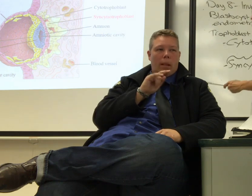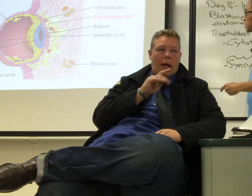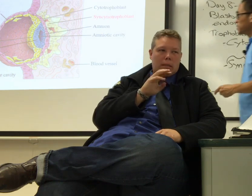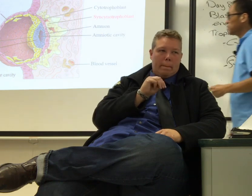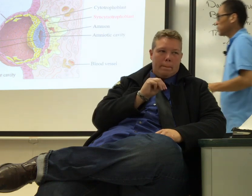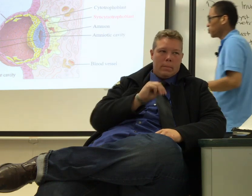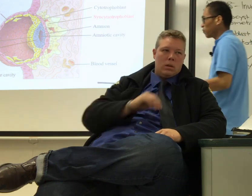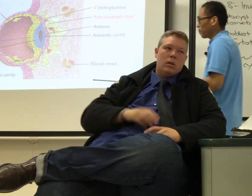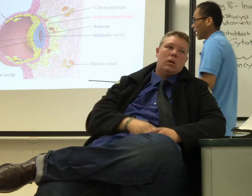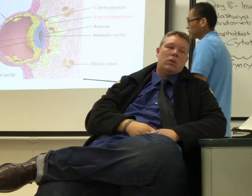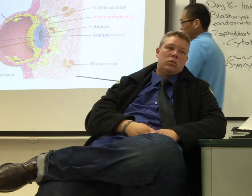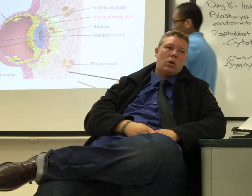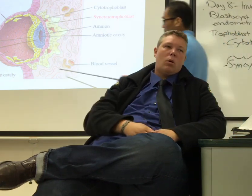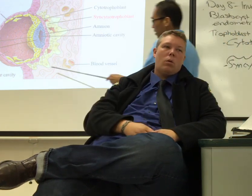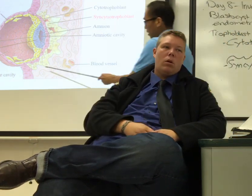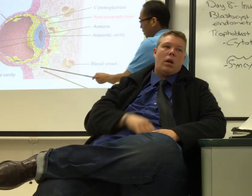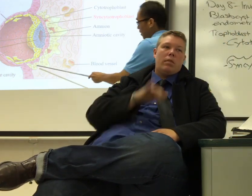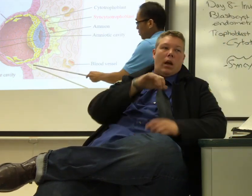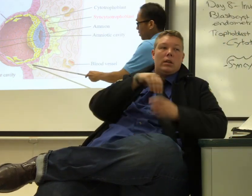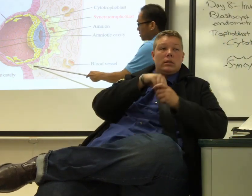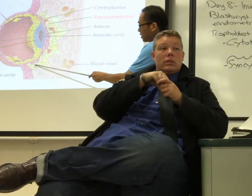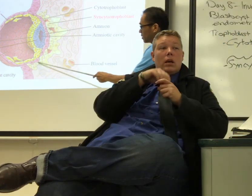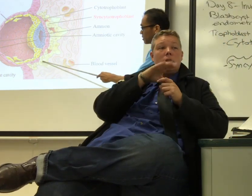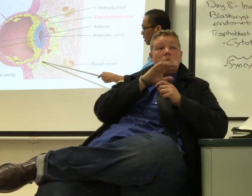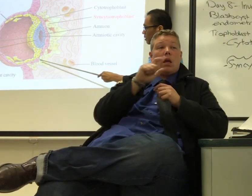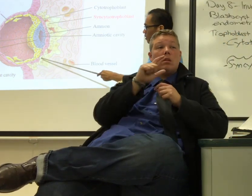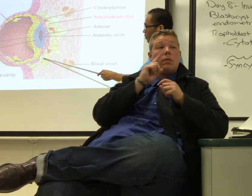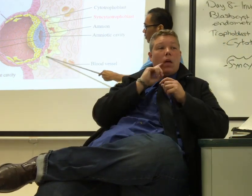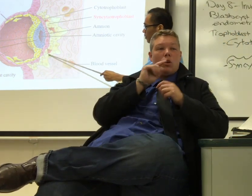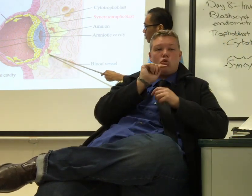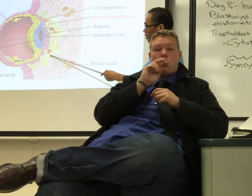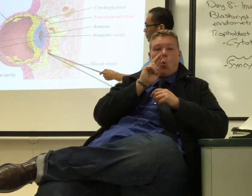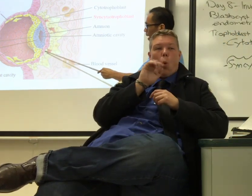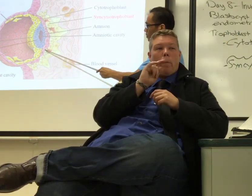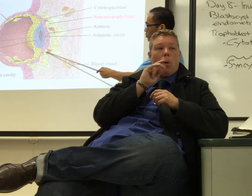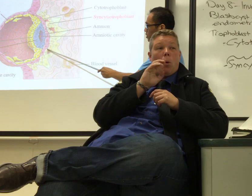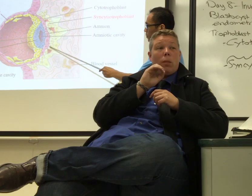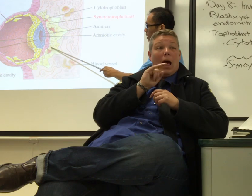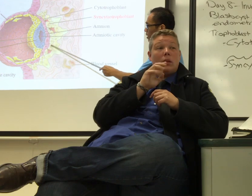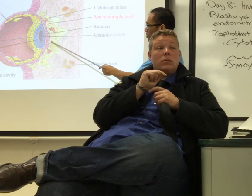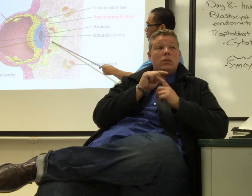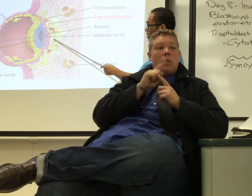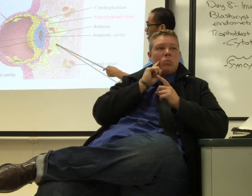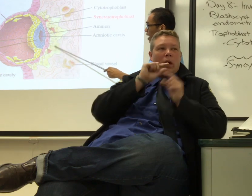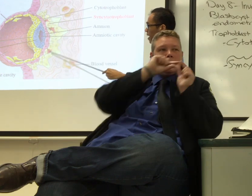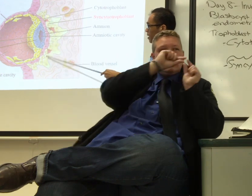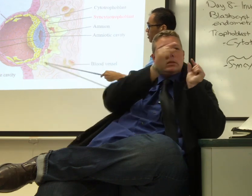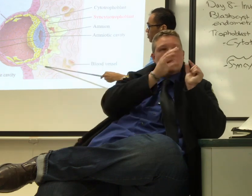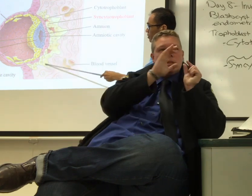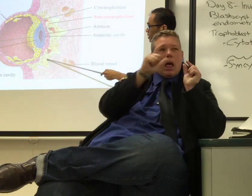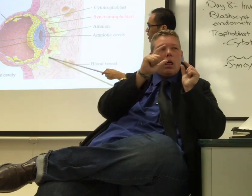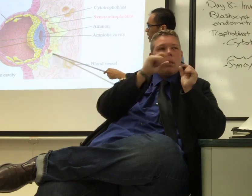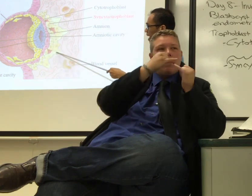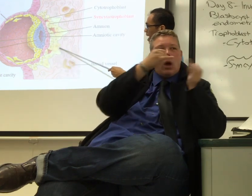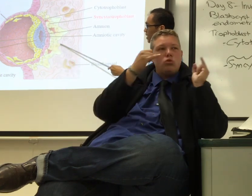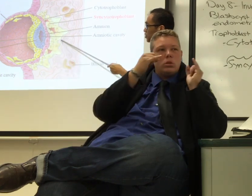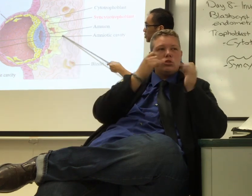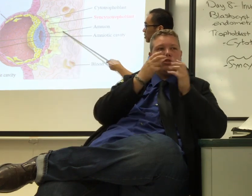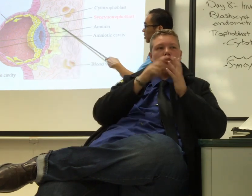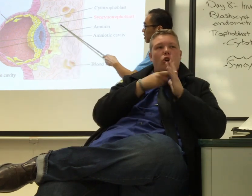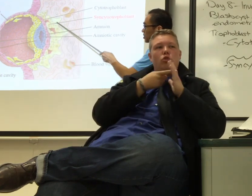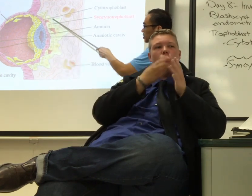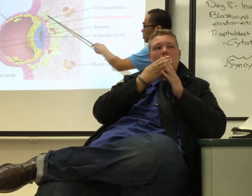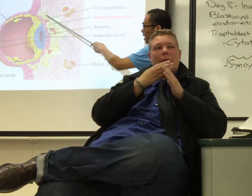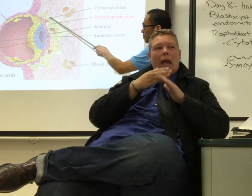cells of the syncytial trophoblast, you can see the cellular boundaries beginning to decay. So the leading